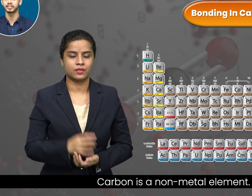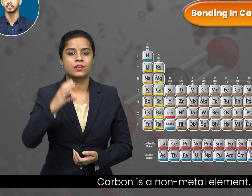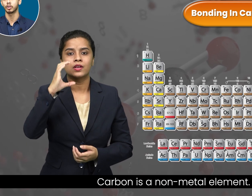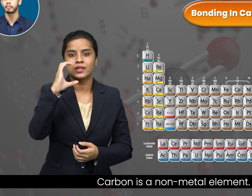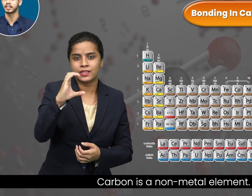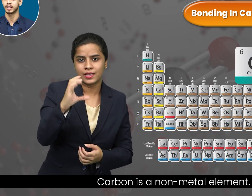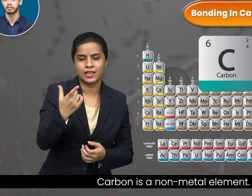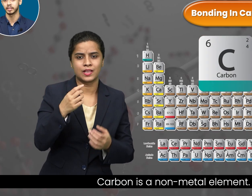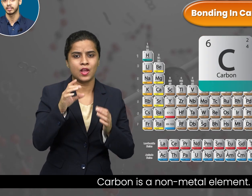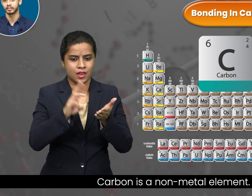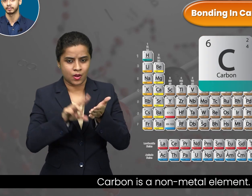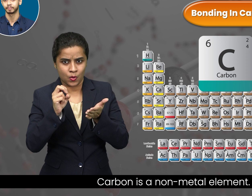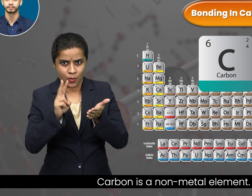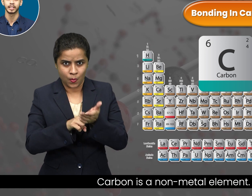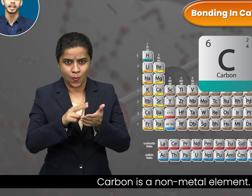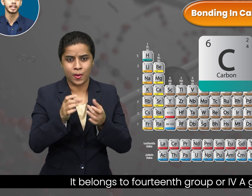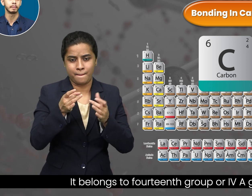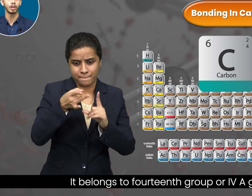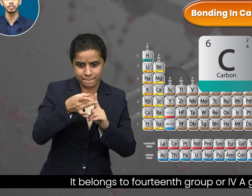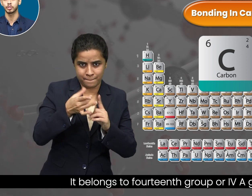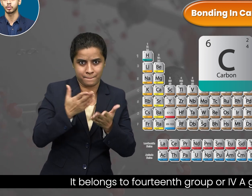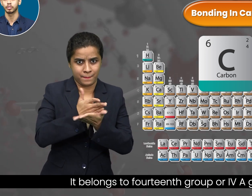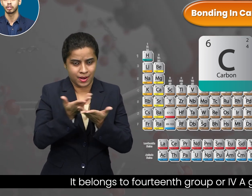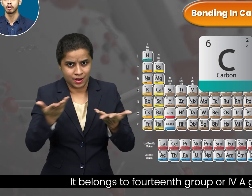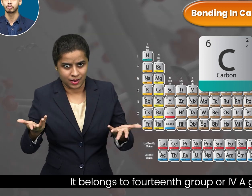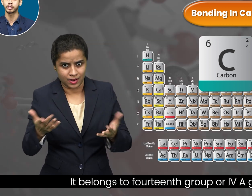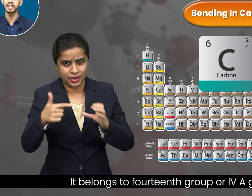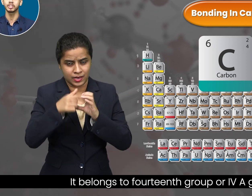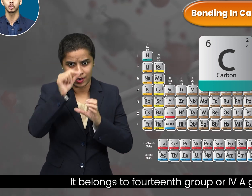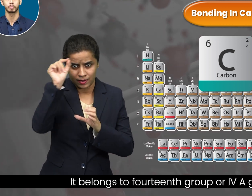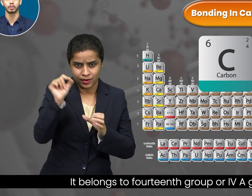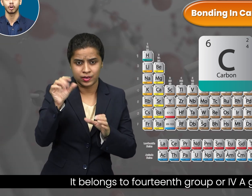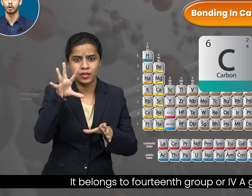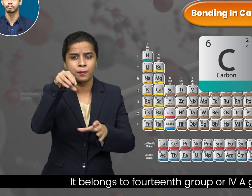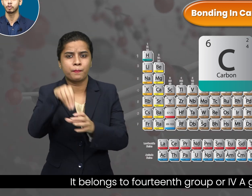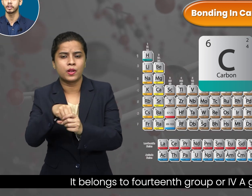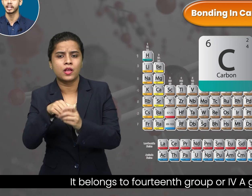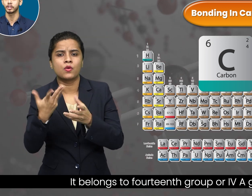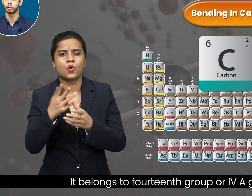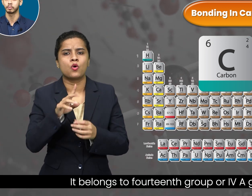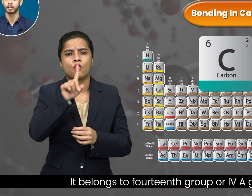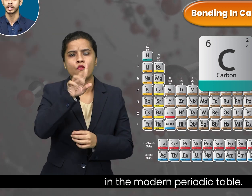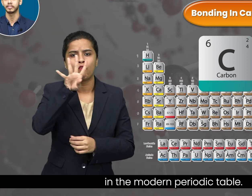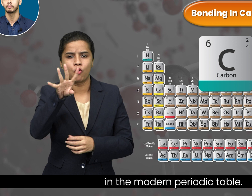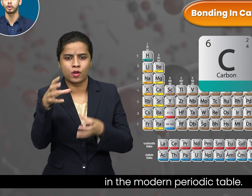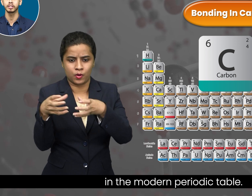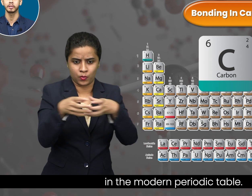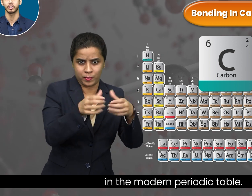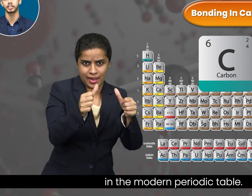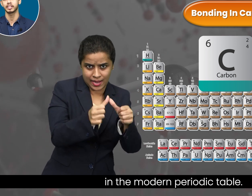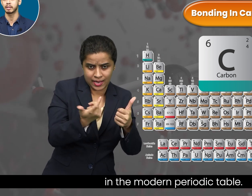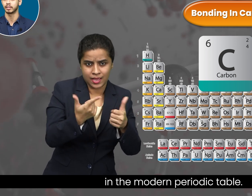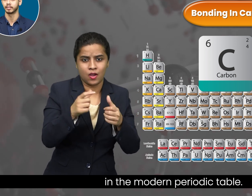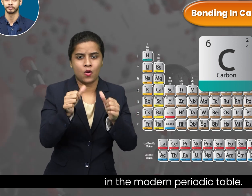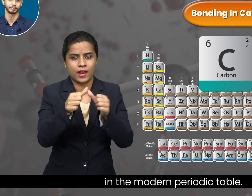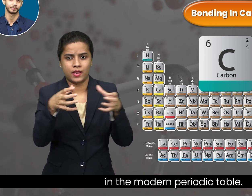Carbon is a non-metal element. It belongs to 14th group or 4A group in the modern